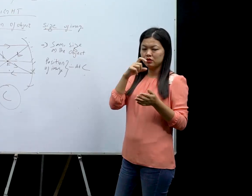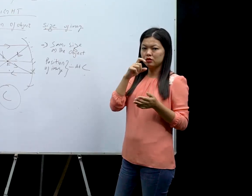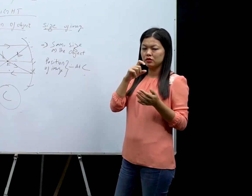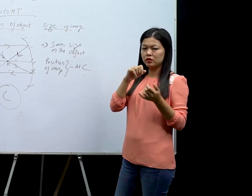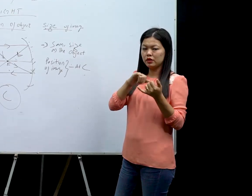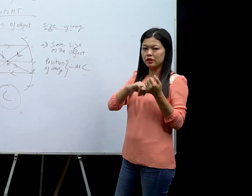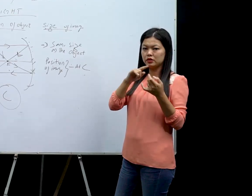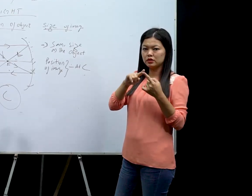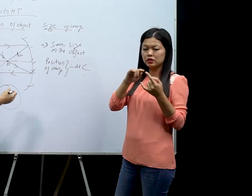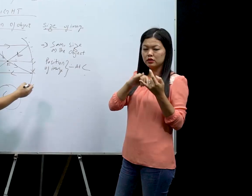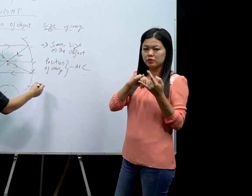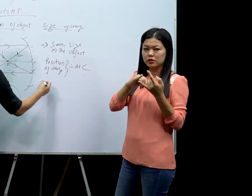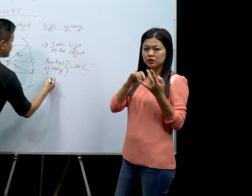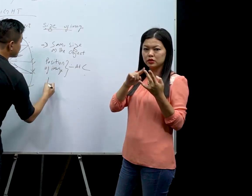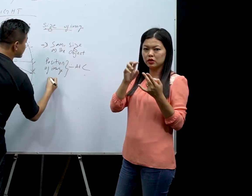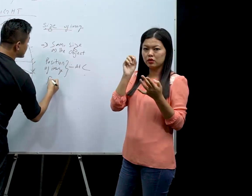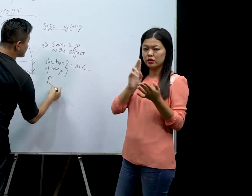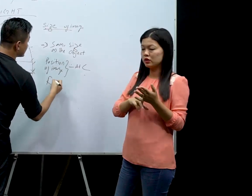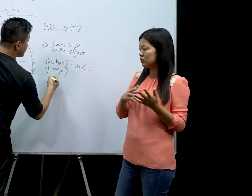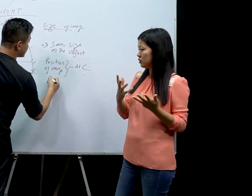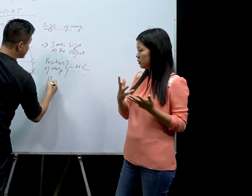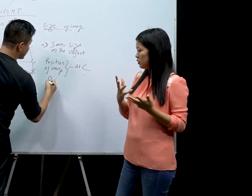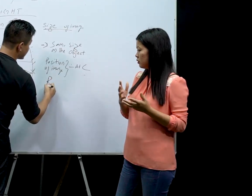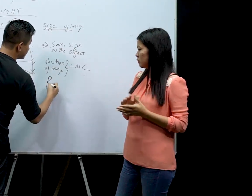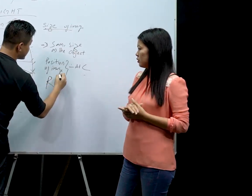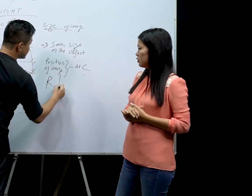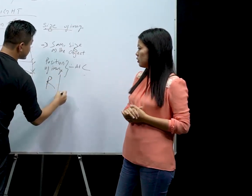means yes, it is real